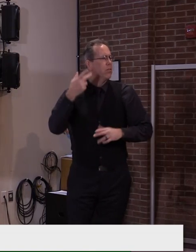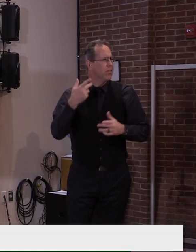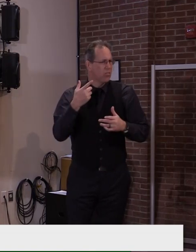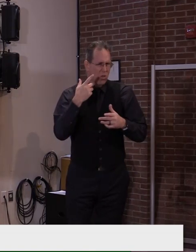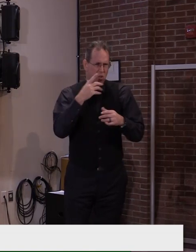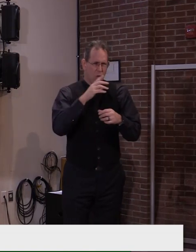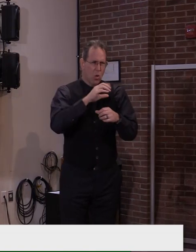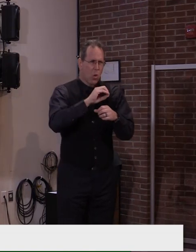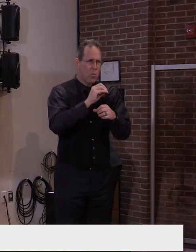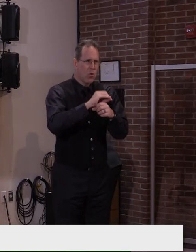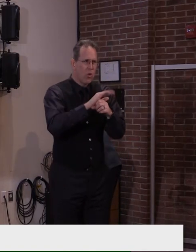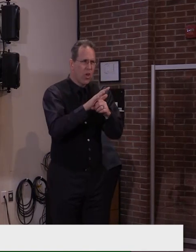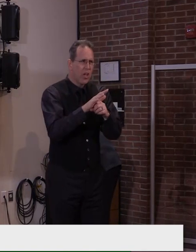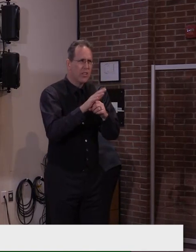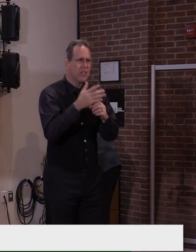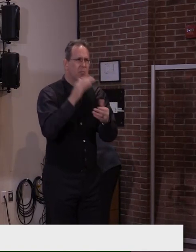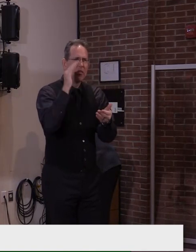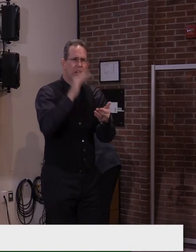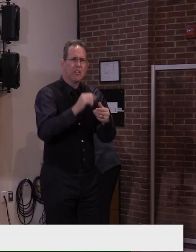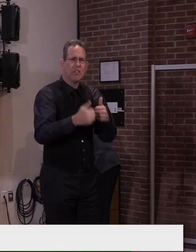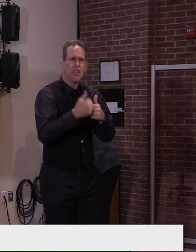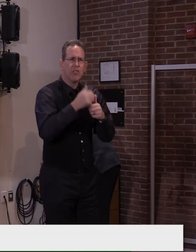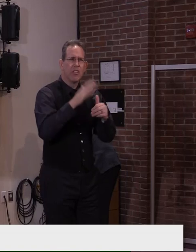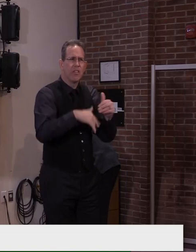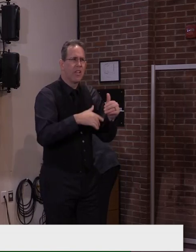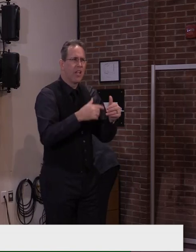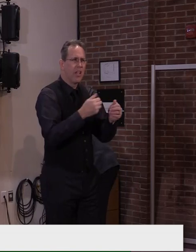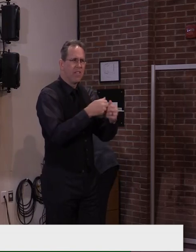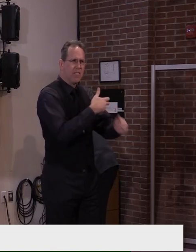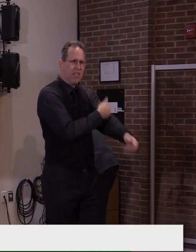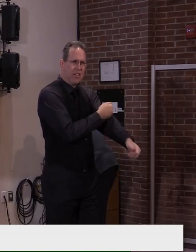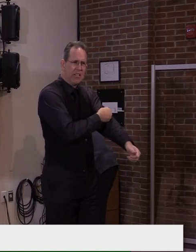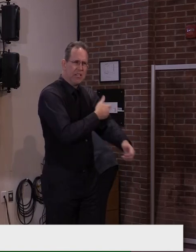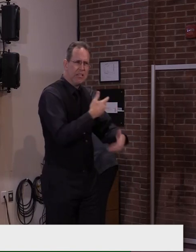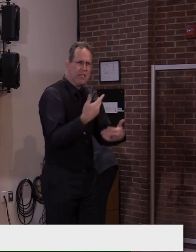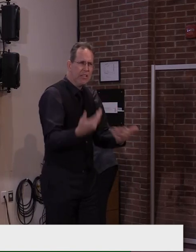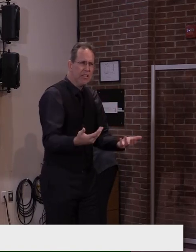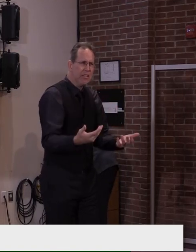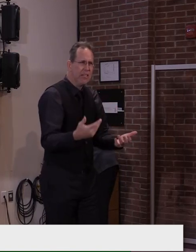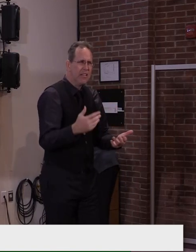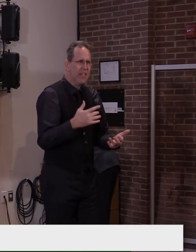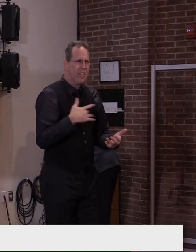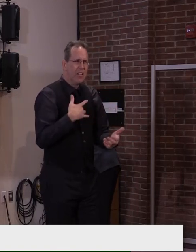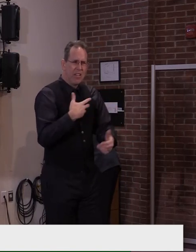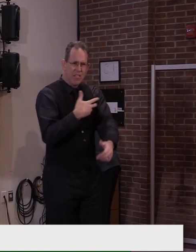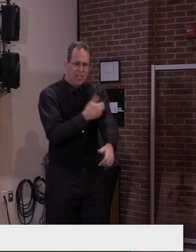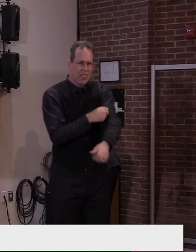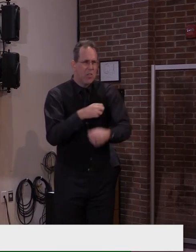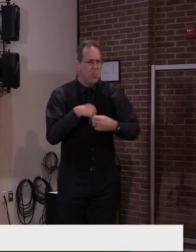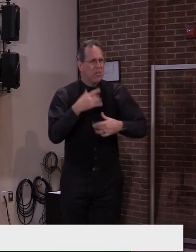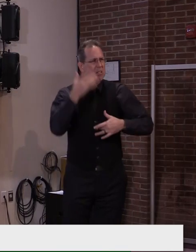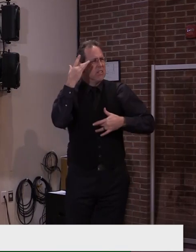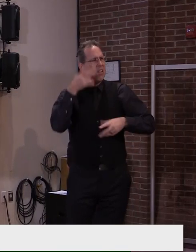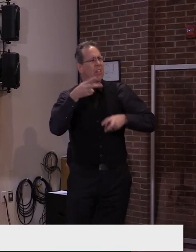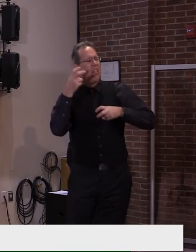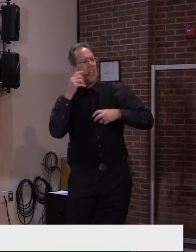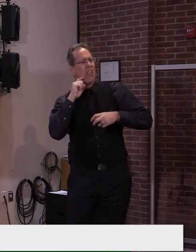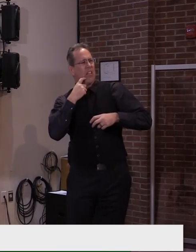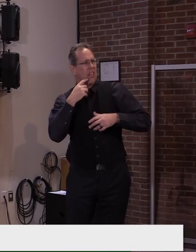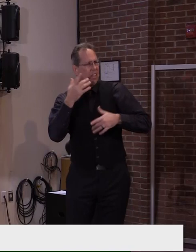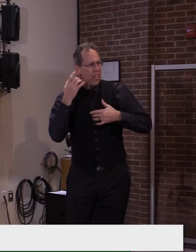likely to result in breakthrough. Now, so my question is, if these developments are true and